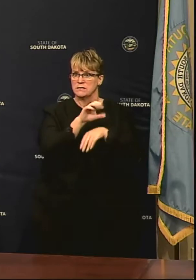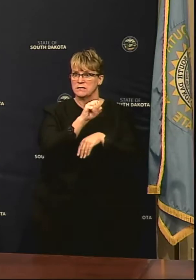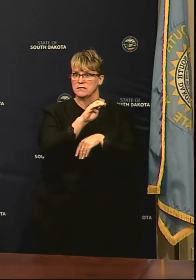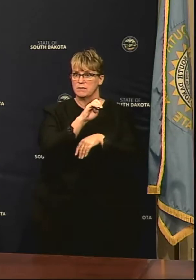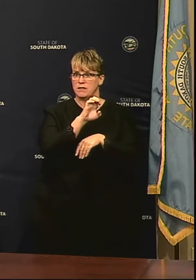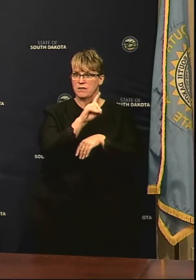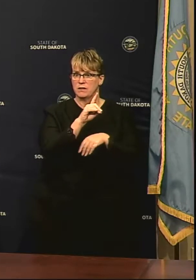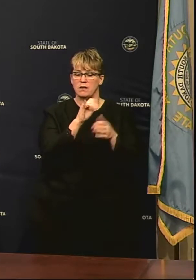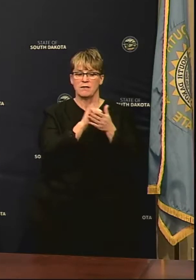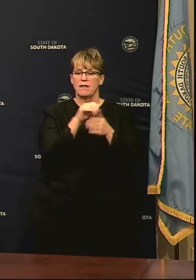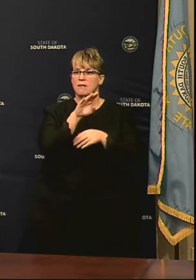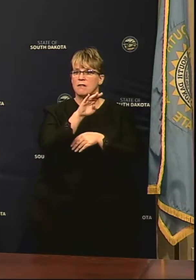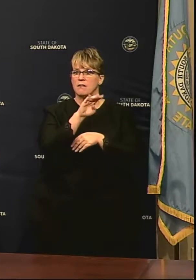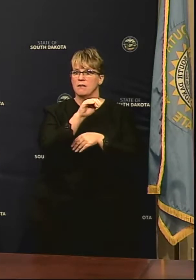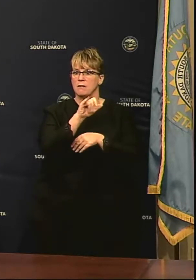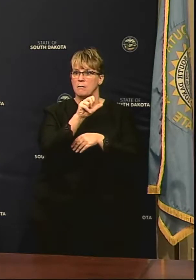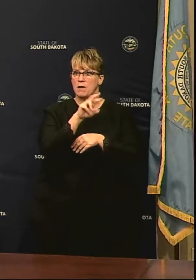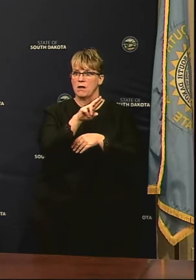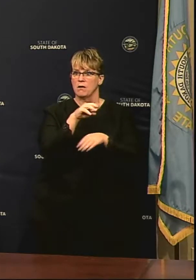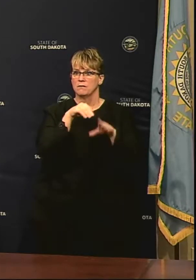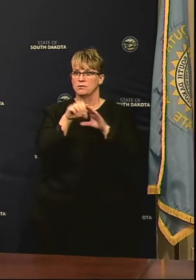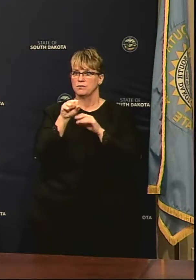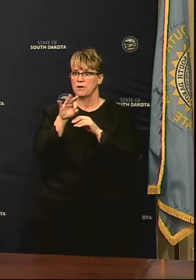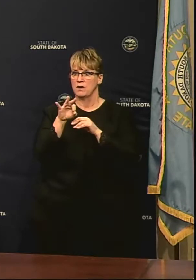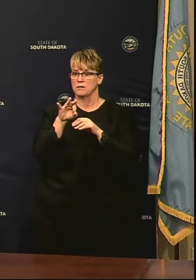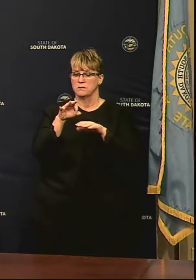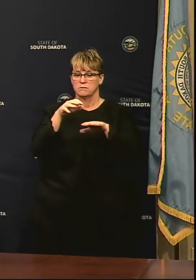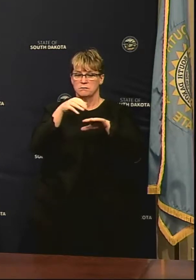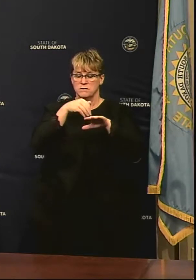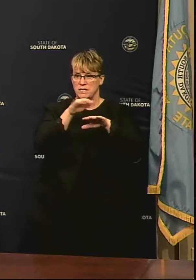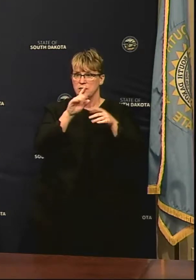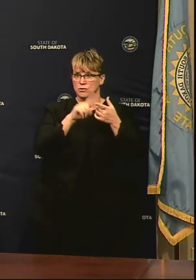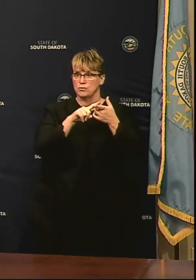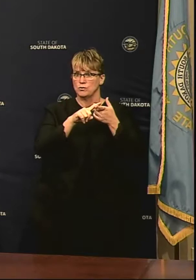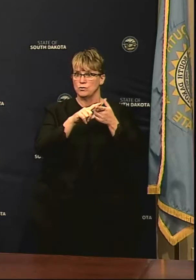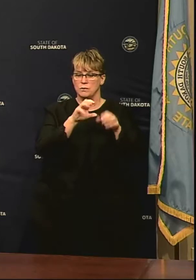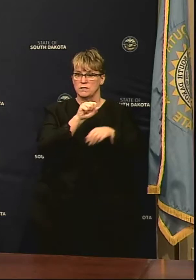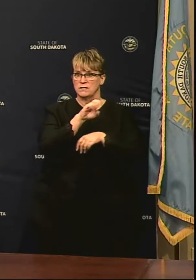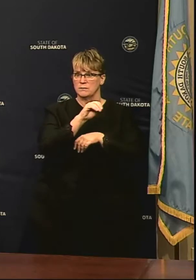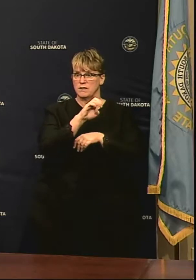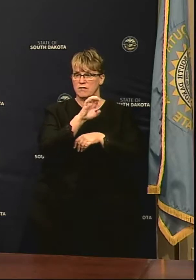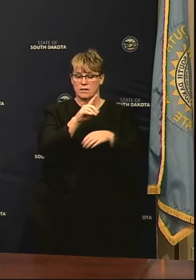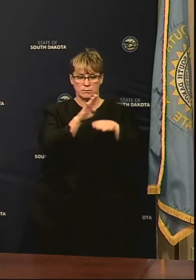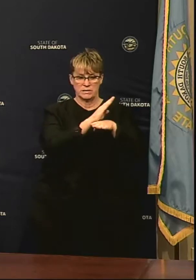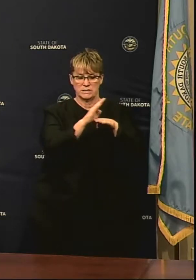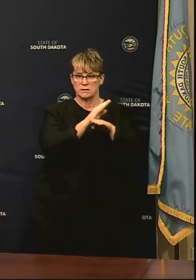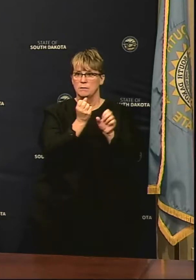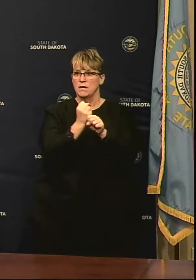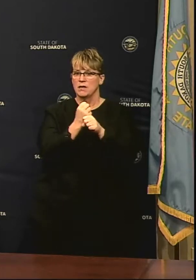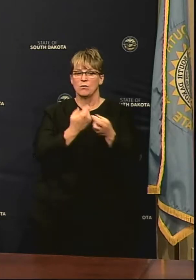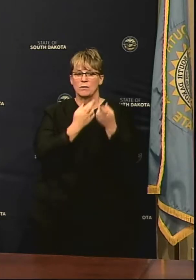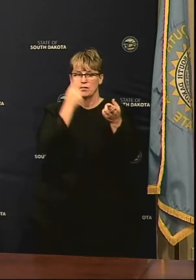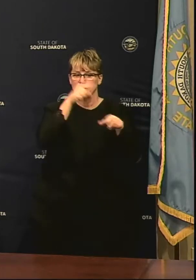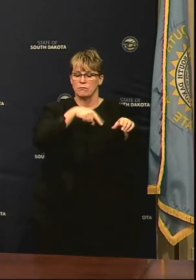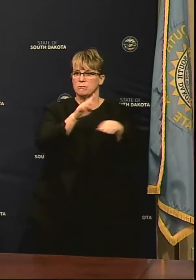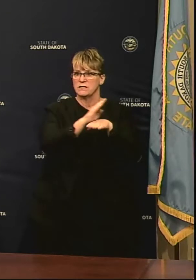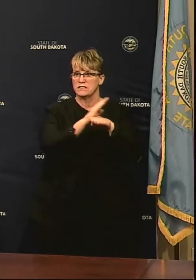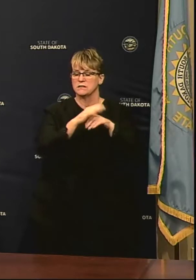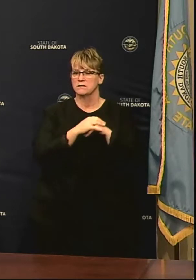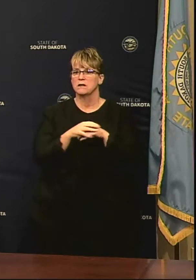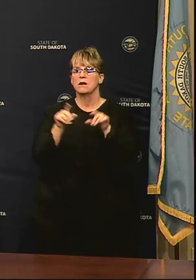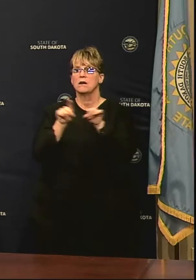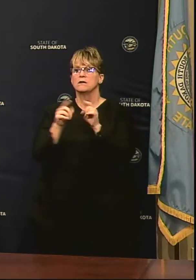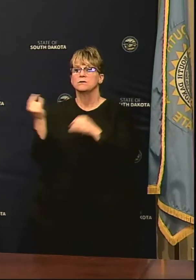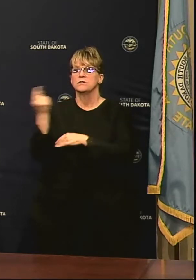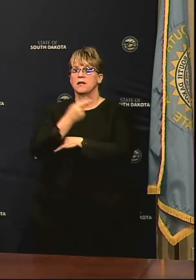the mayor of Sioux Falls, Paul Tenhagen, and I are sending to Smithfield, making some recommendations for them. I also have with